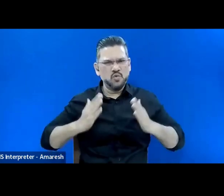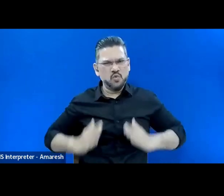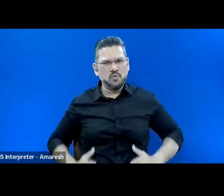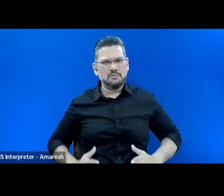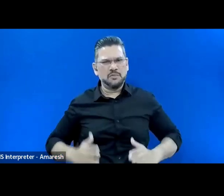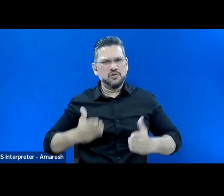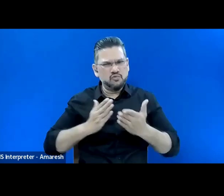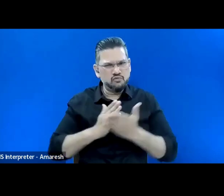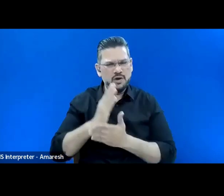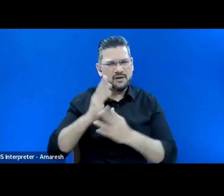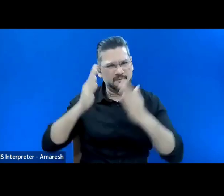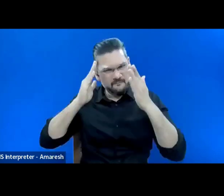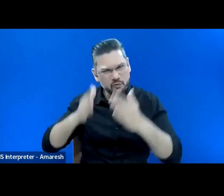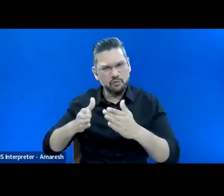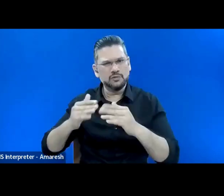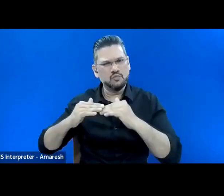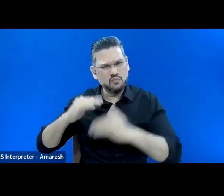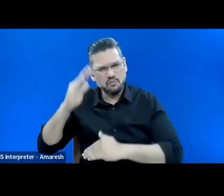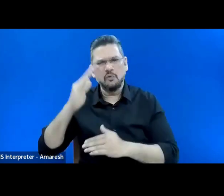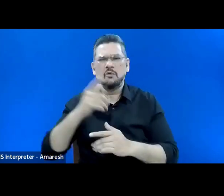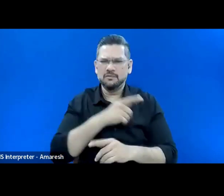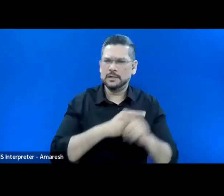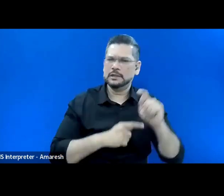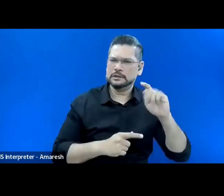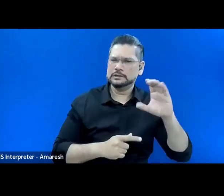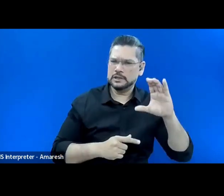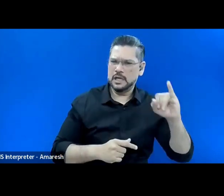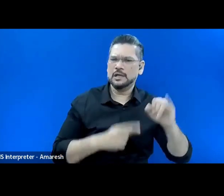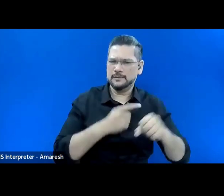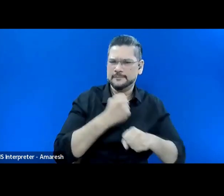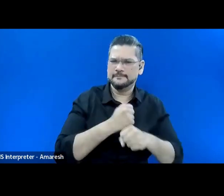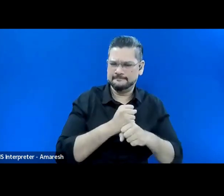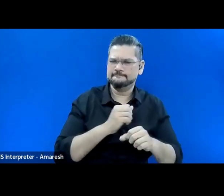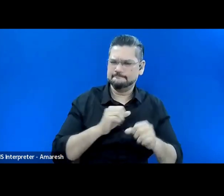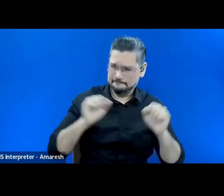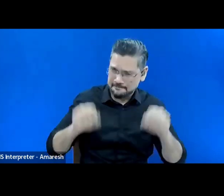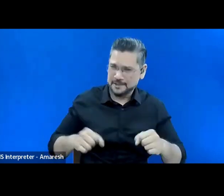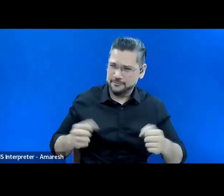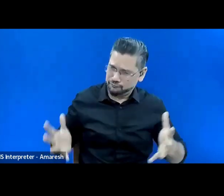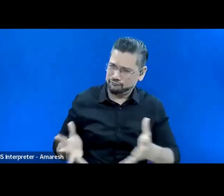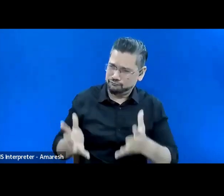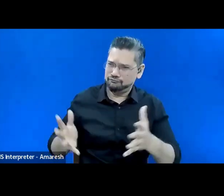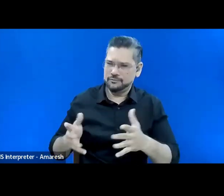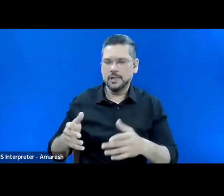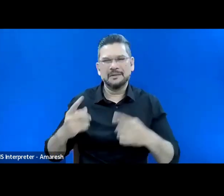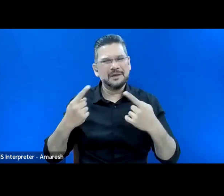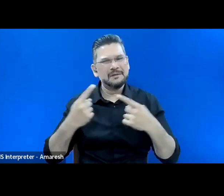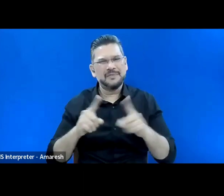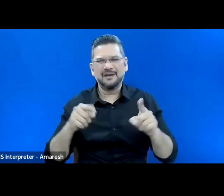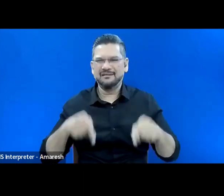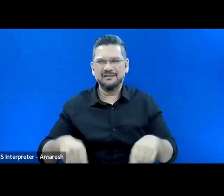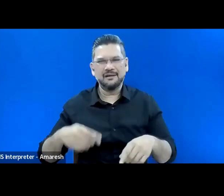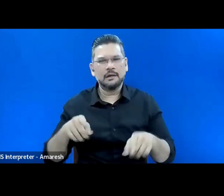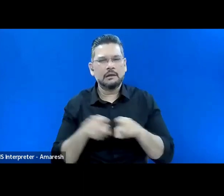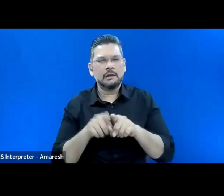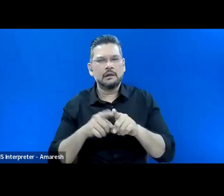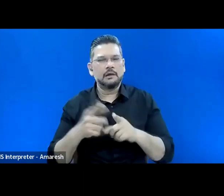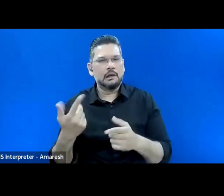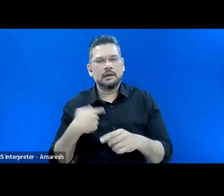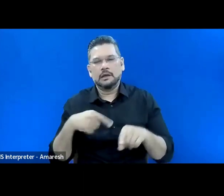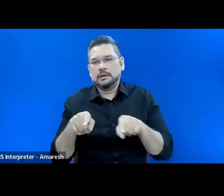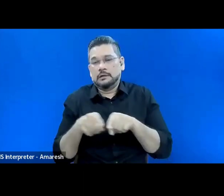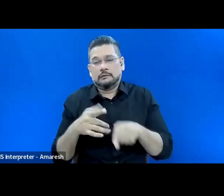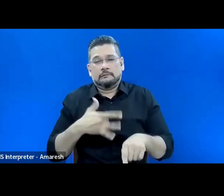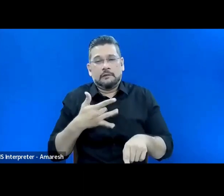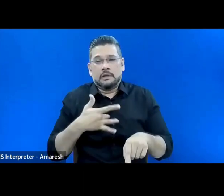Pacific, it is a dream, you know, it is a dream for us, and we are advocating at the same time, you know, we are advocating for changes